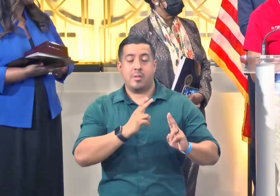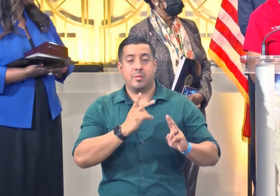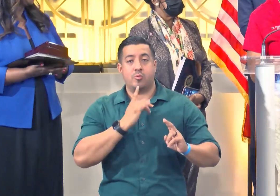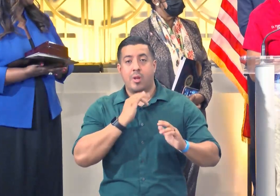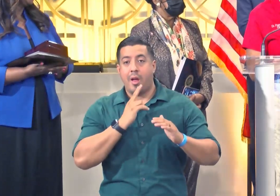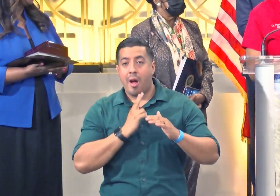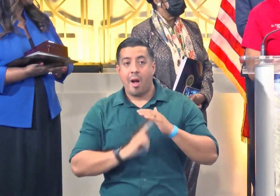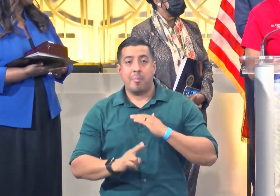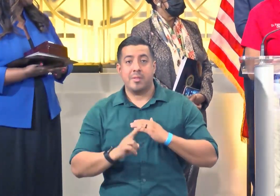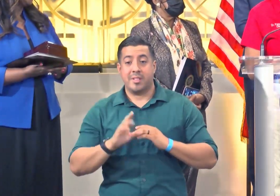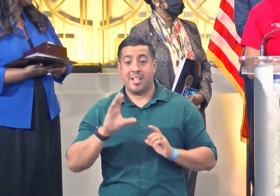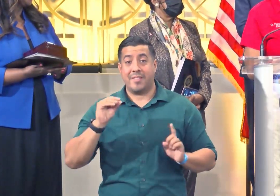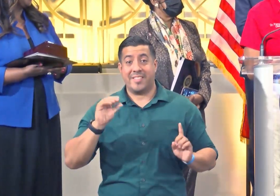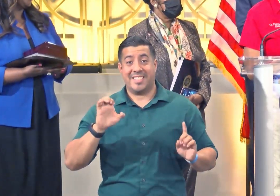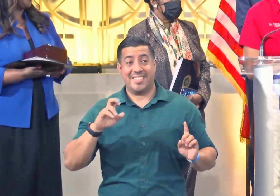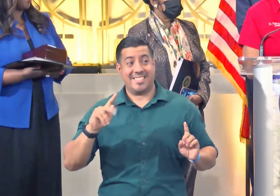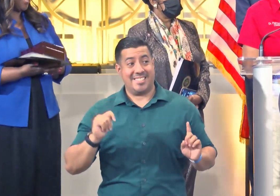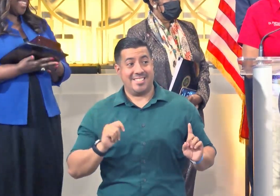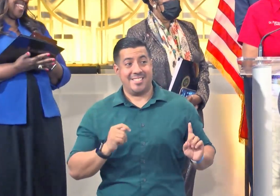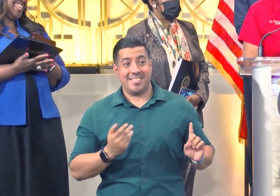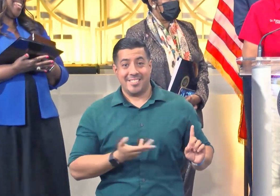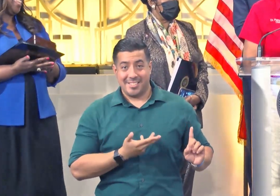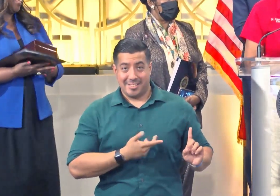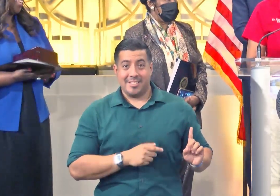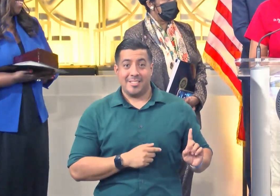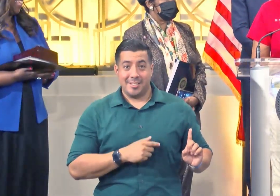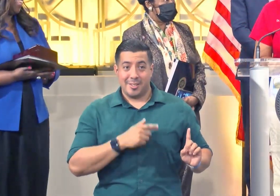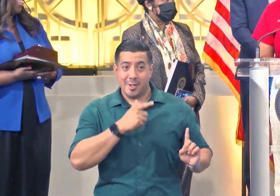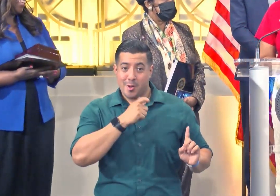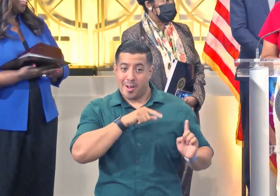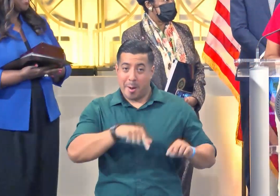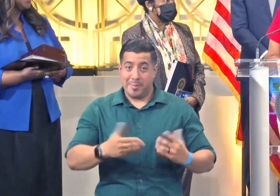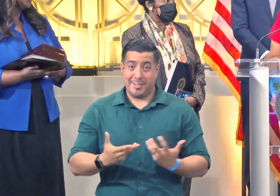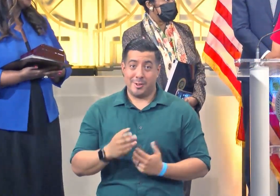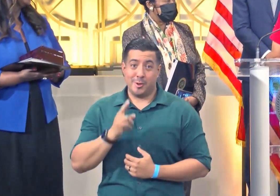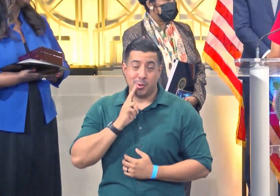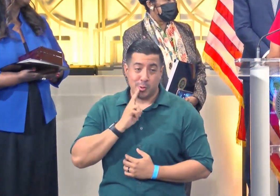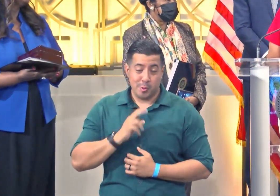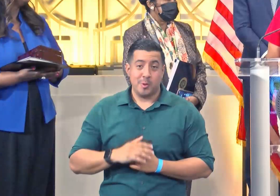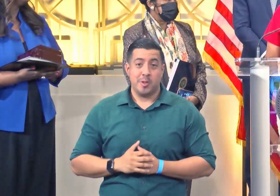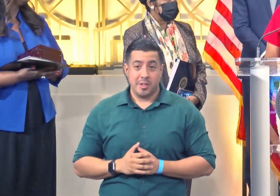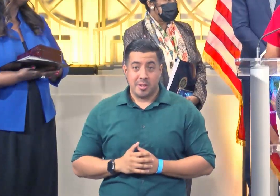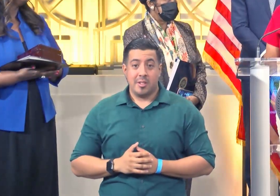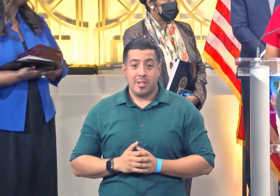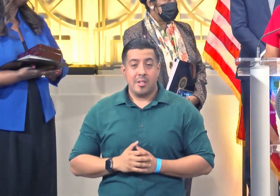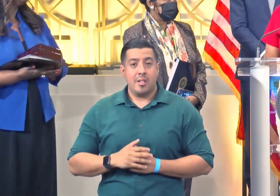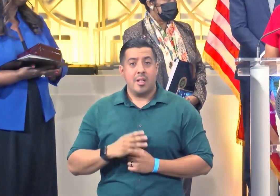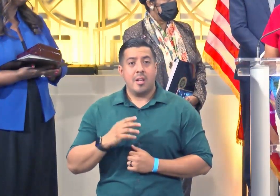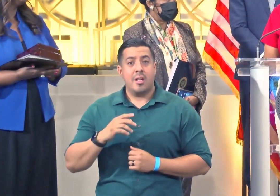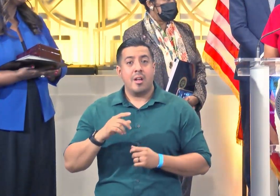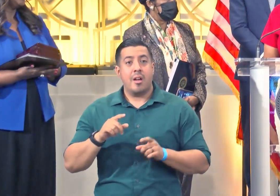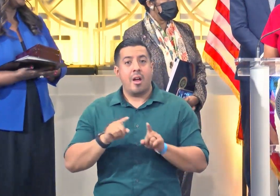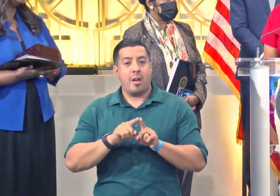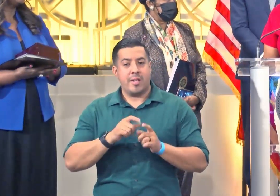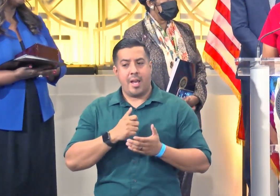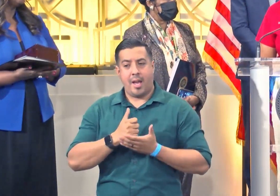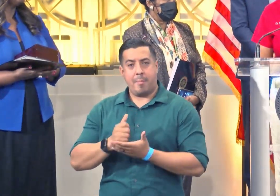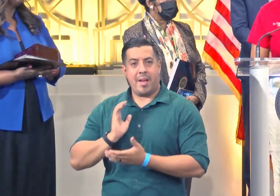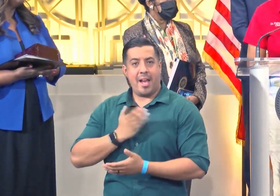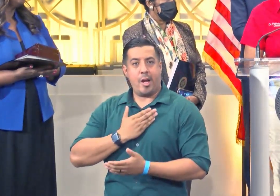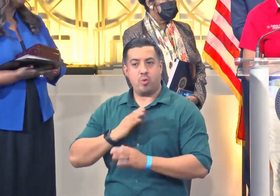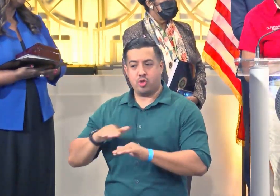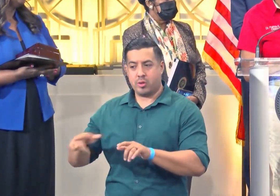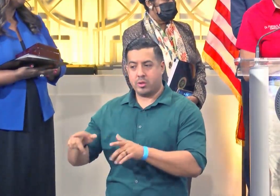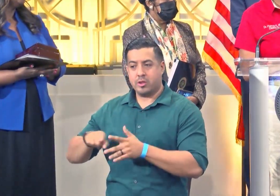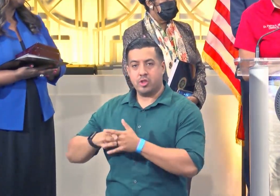humbled that Fittison decided he wants to roll up in Houston and assist our children to start their